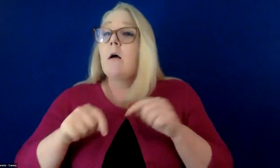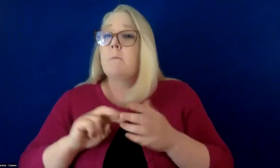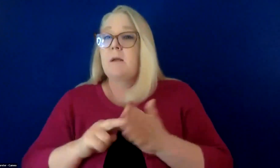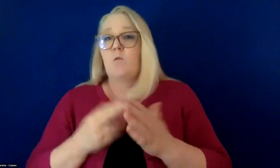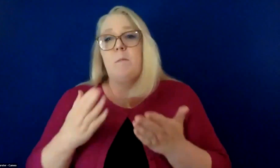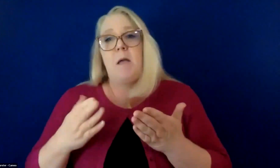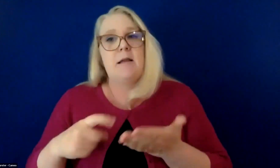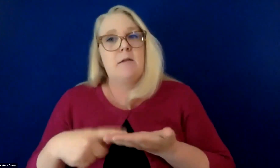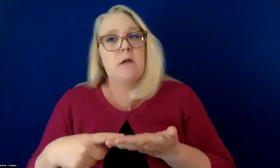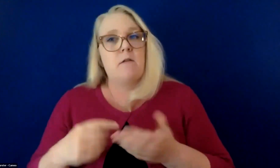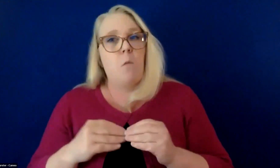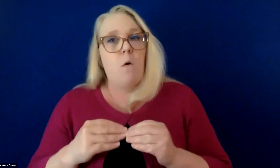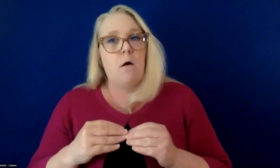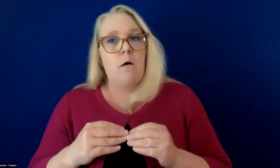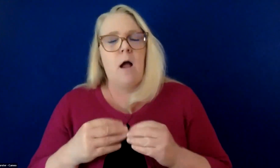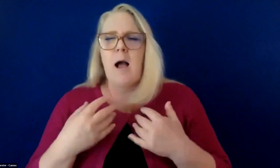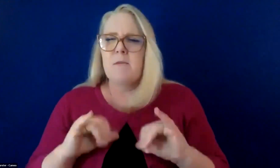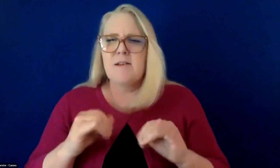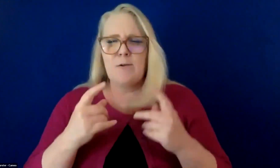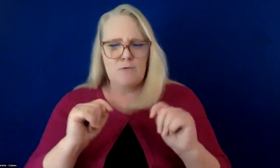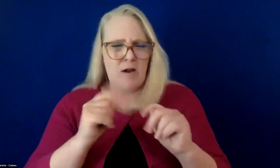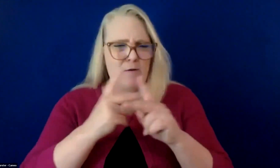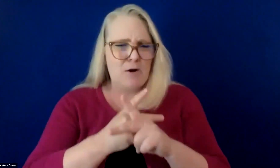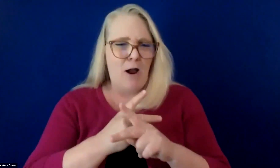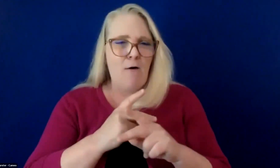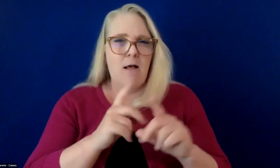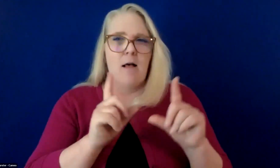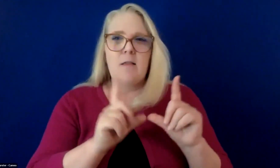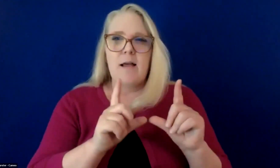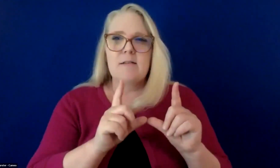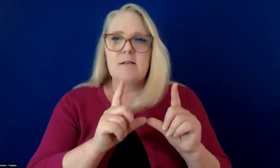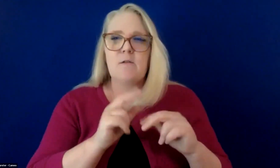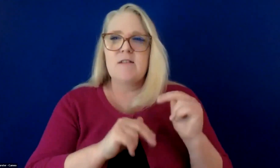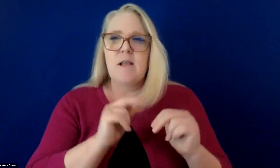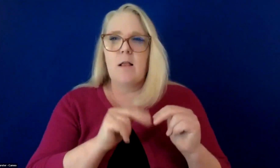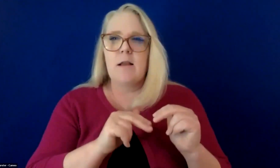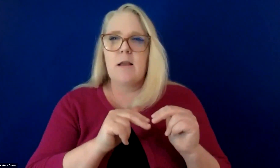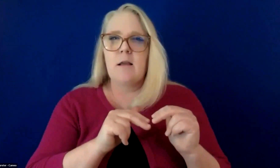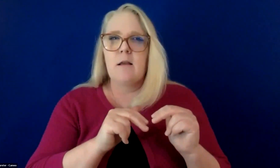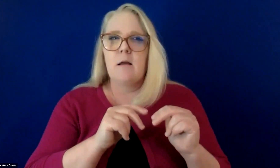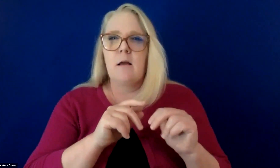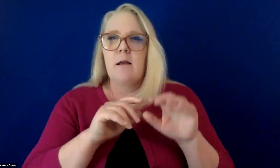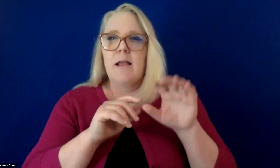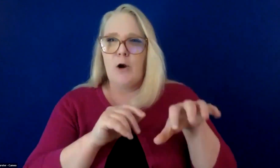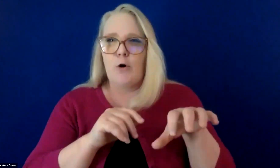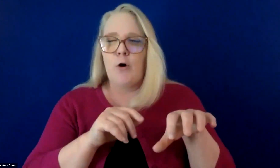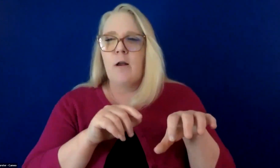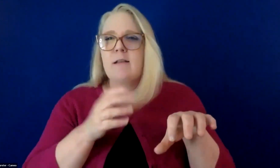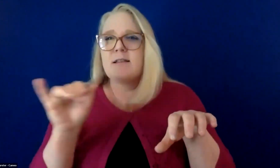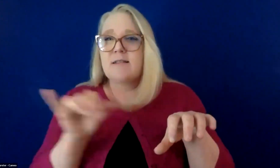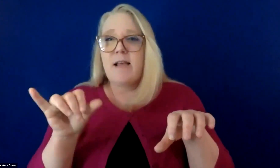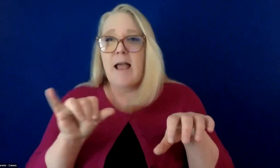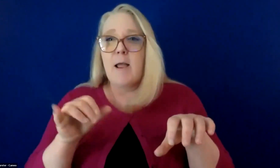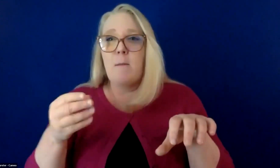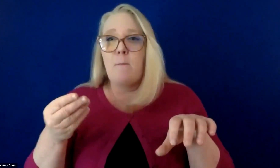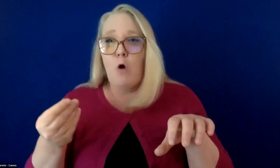still wrapping my head around having a licensed facility on the same property. So again, I don't want to lose out on this